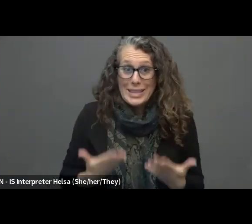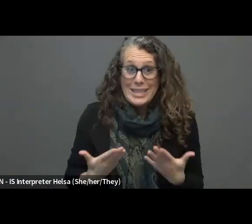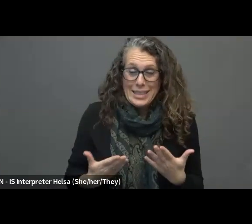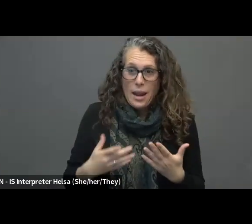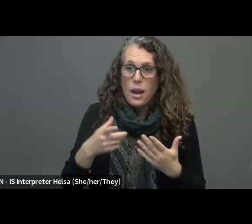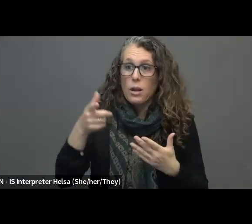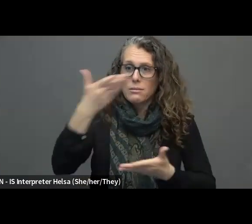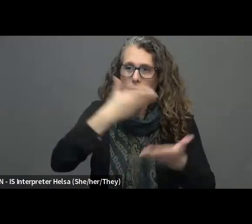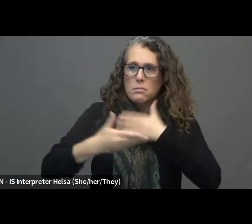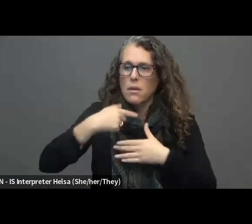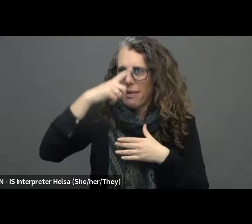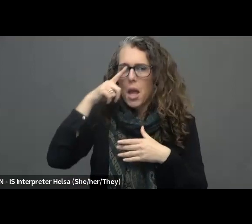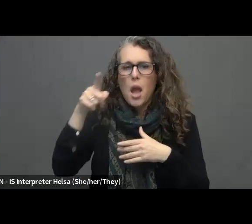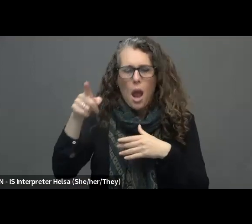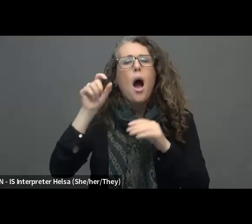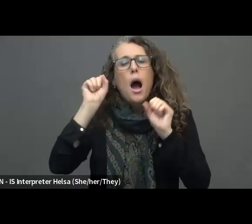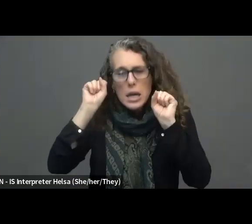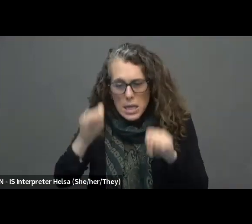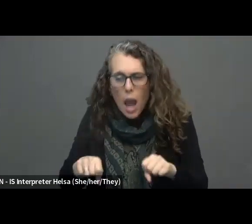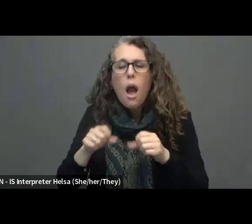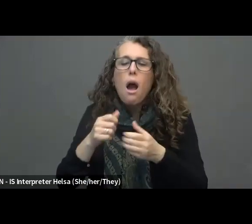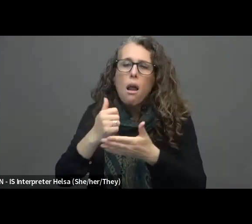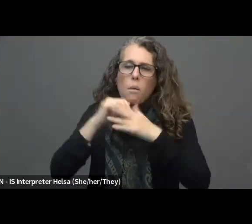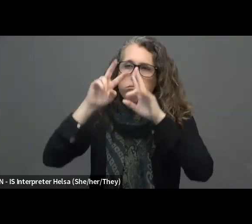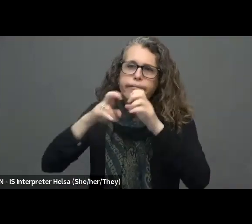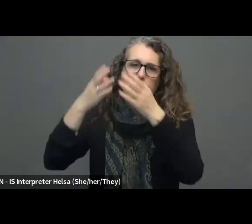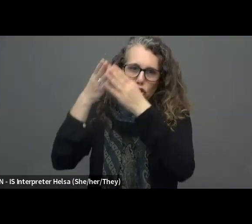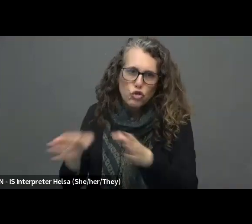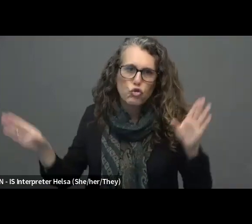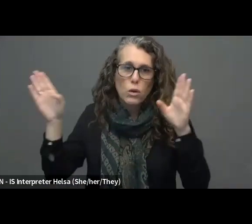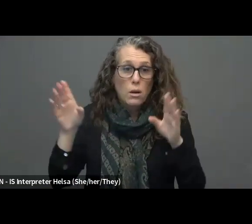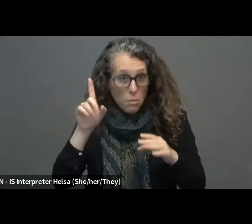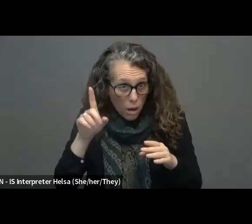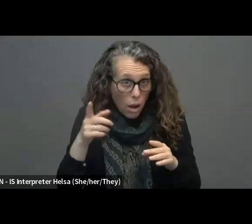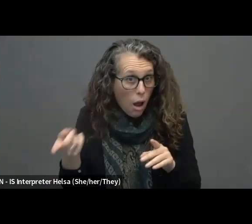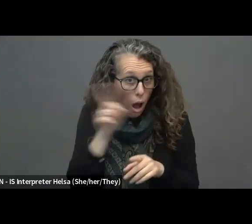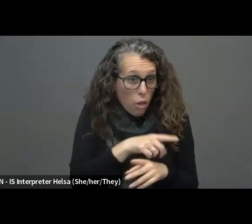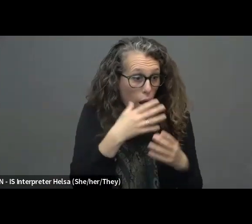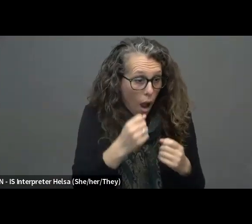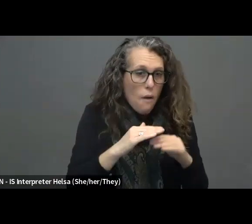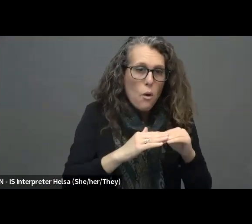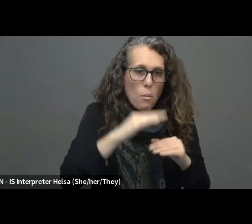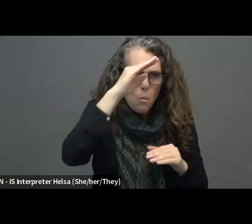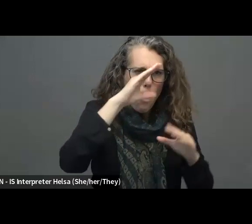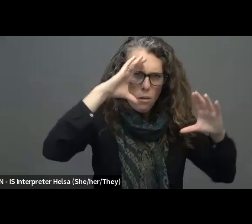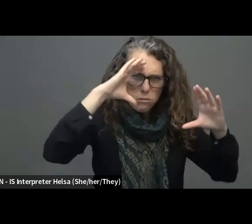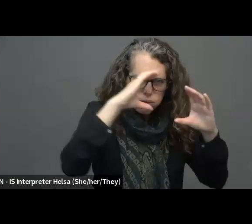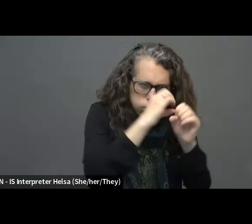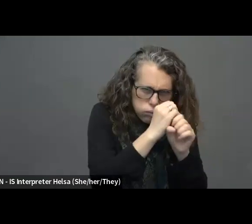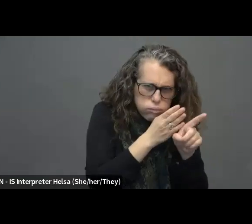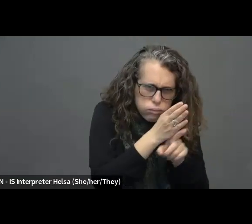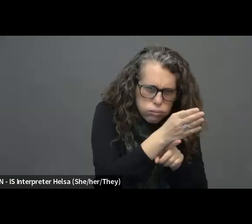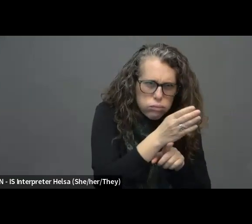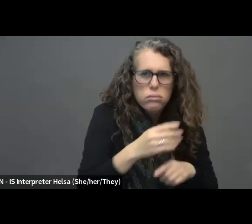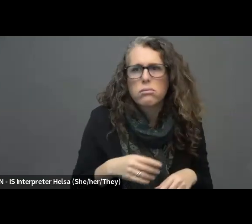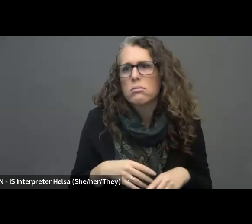like a general construct. And I'm wondering whether they're scales that look more broadly at sign language proficiency